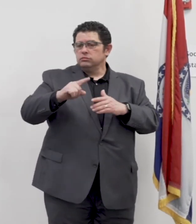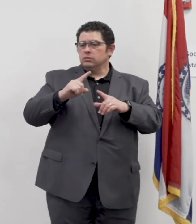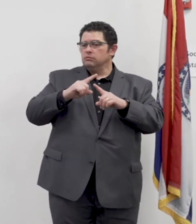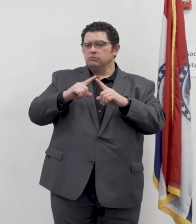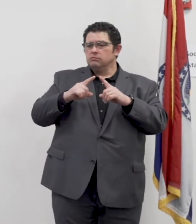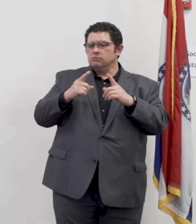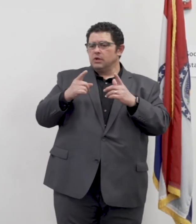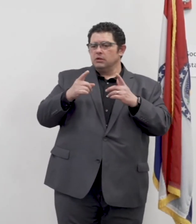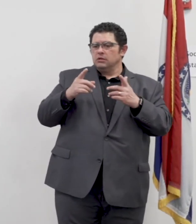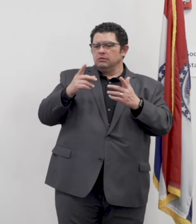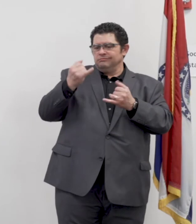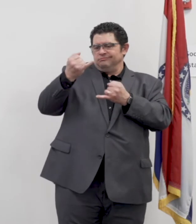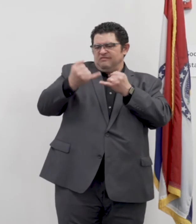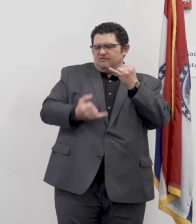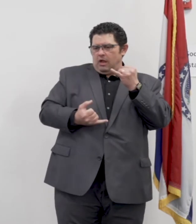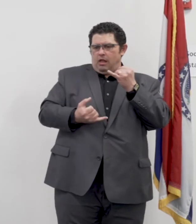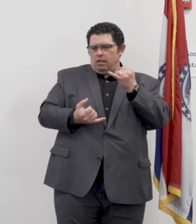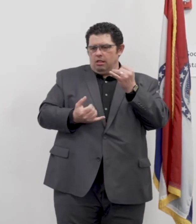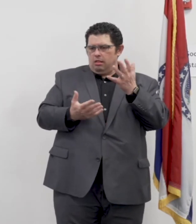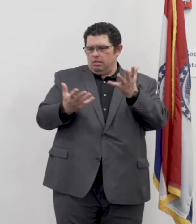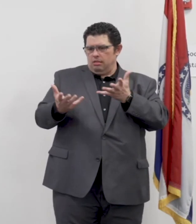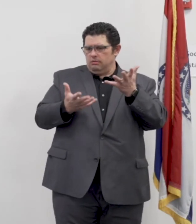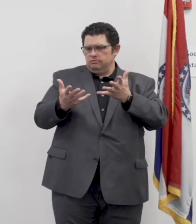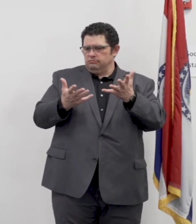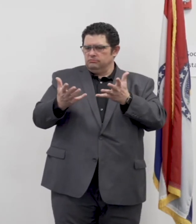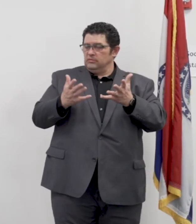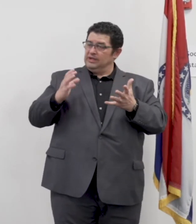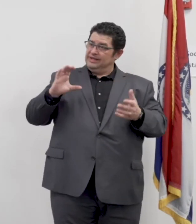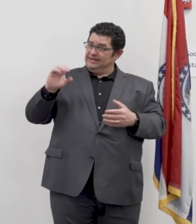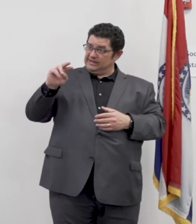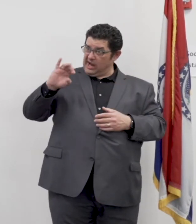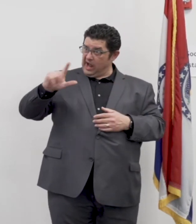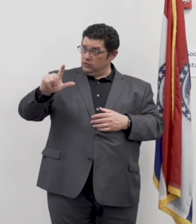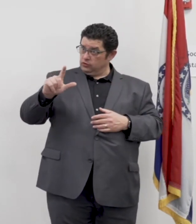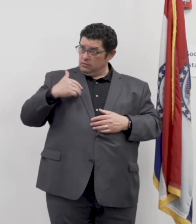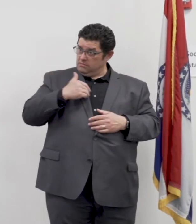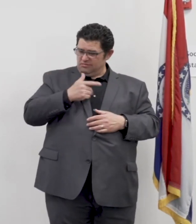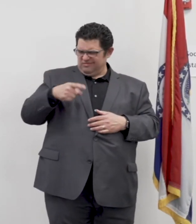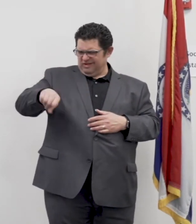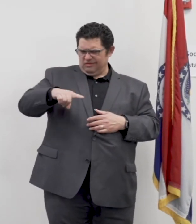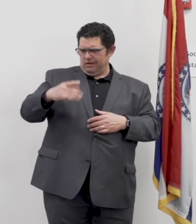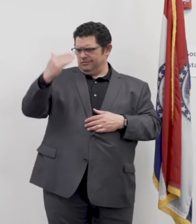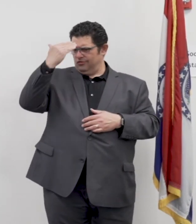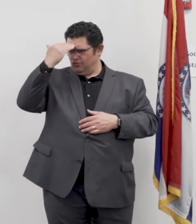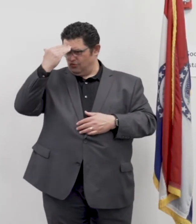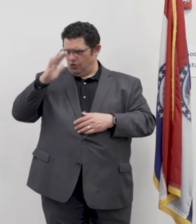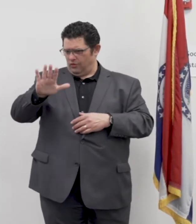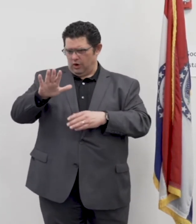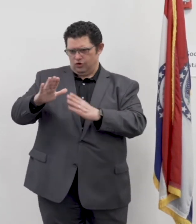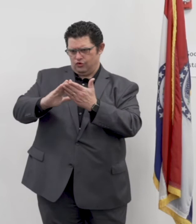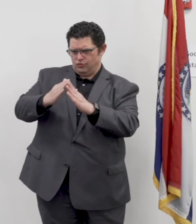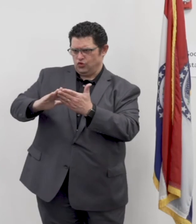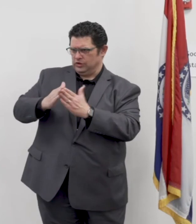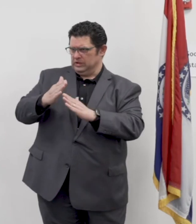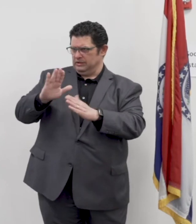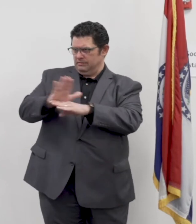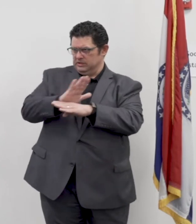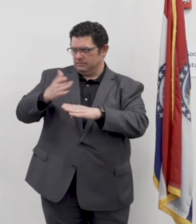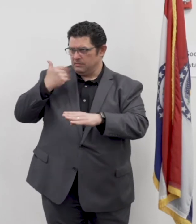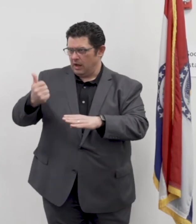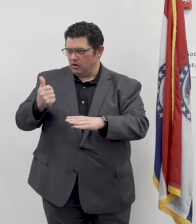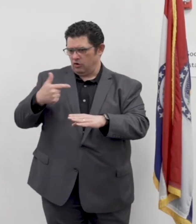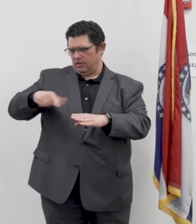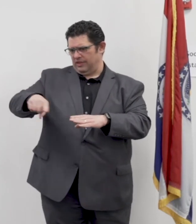final piece of this, I believe the council members are closer to their communities. They know their businesses better. They'll be able to